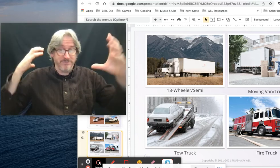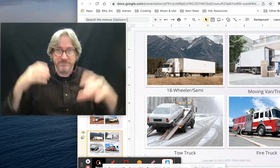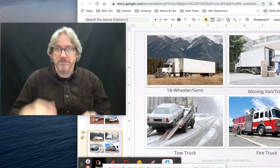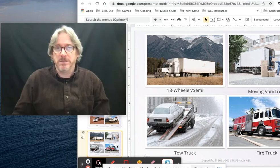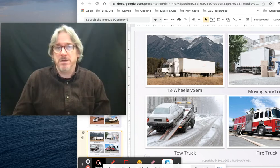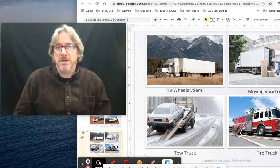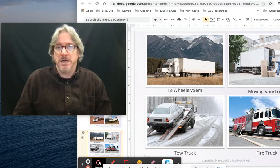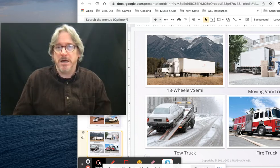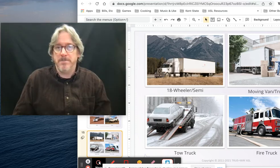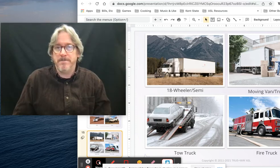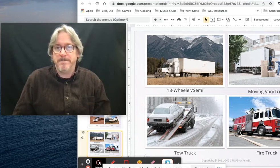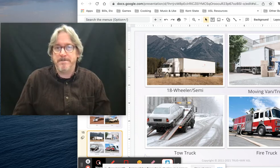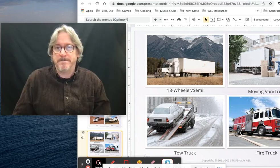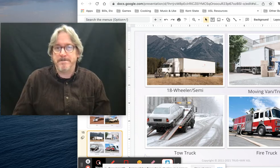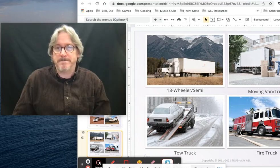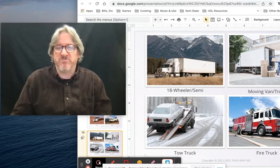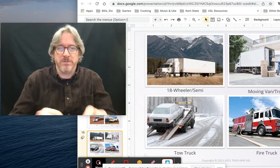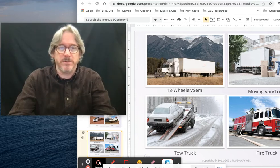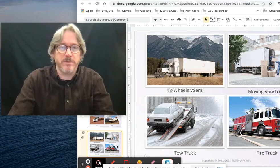semi. Pause